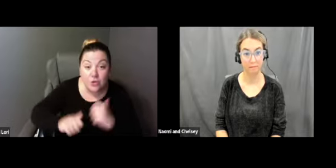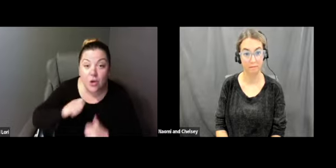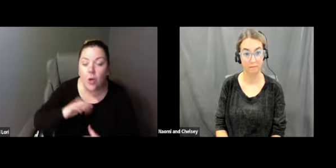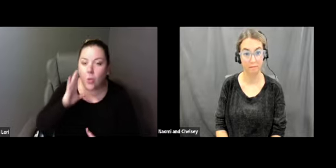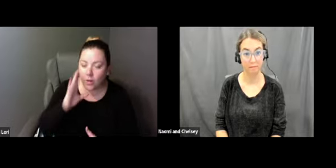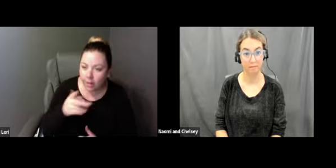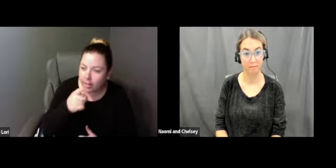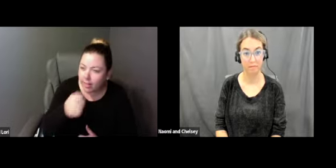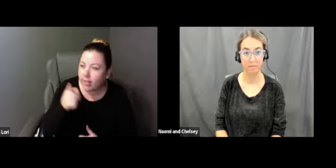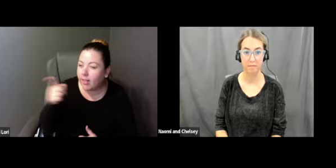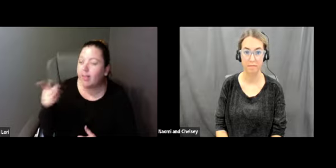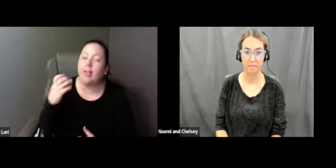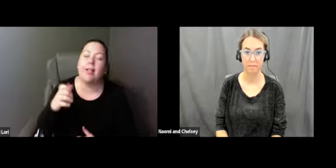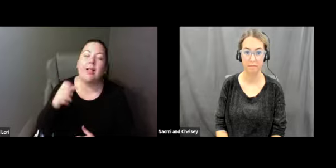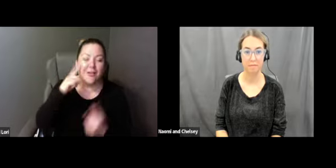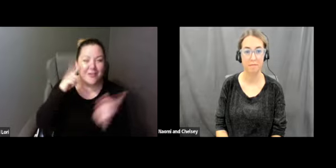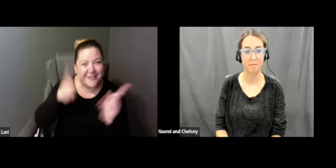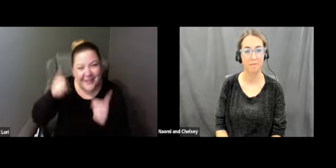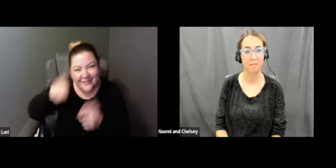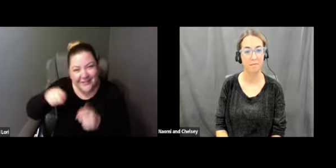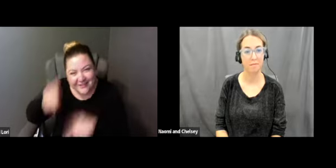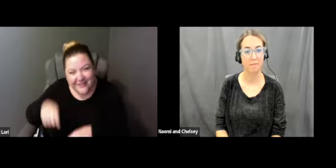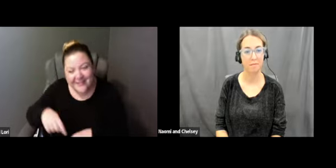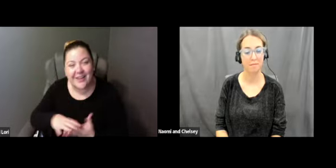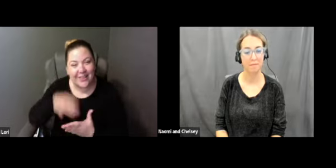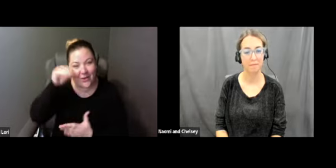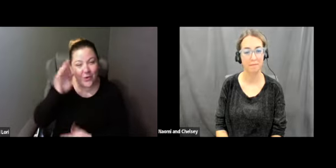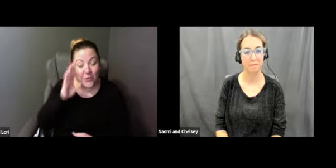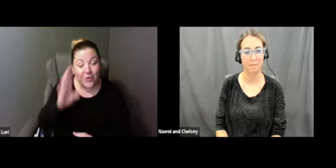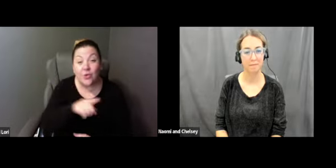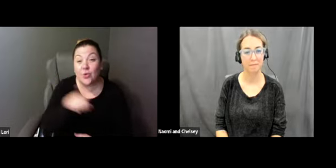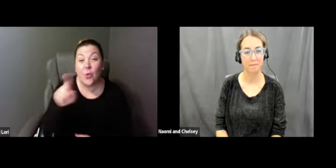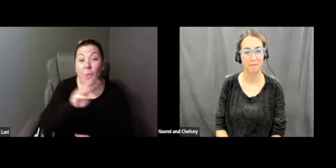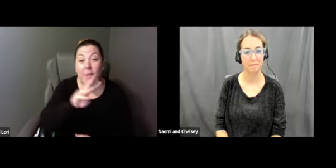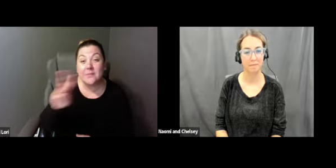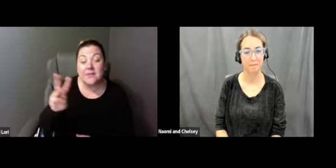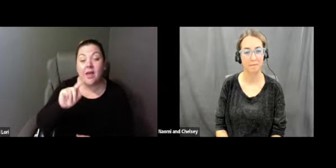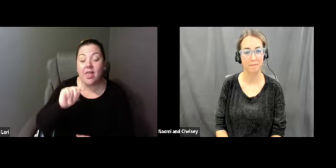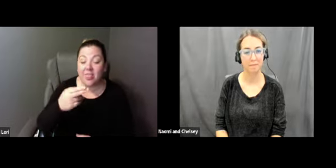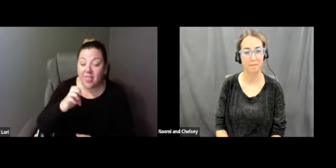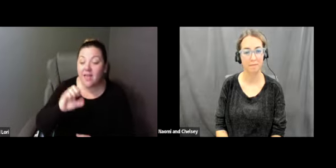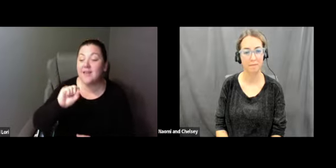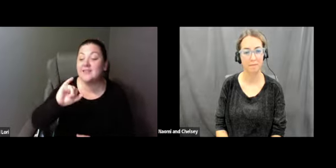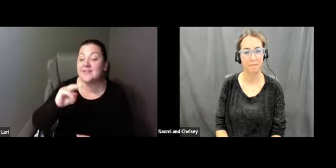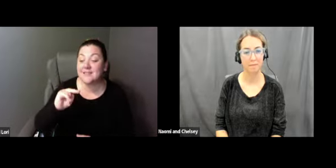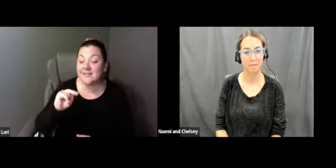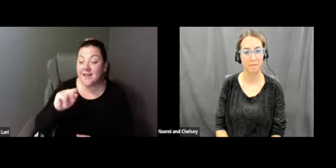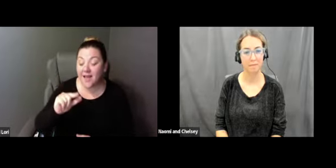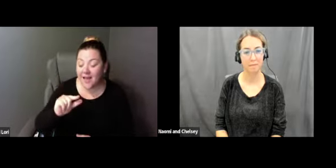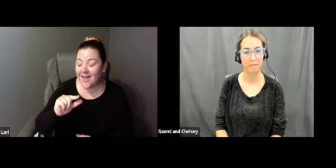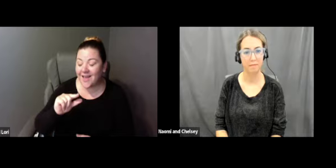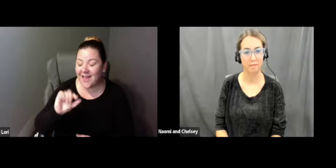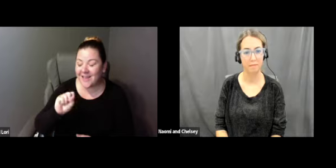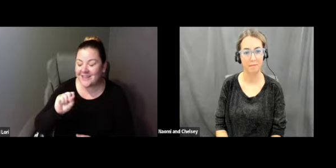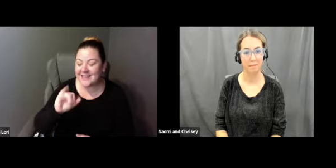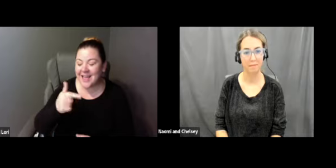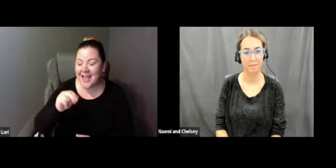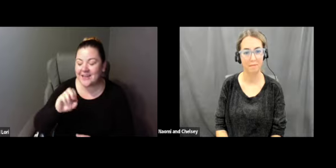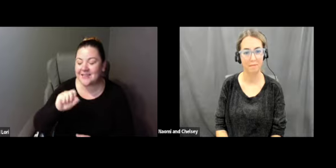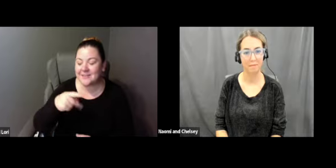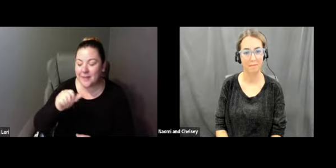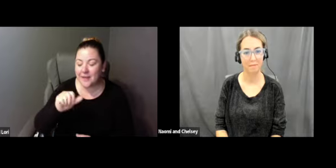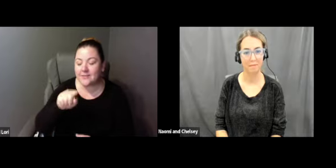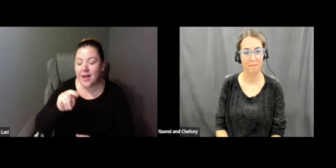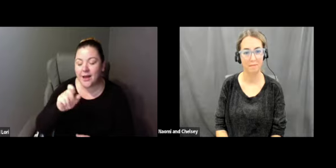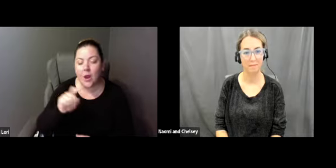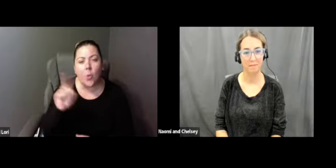conversation. So your website is thesciencebase.net. Where can folks find you on social media? Lori